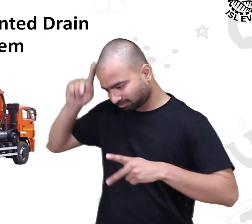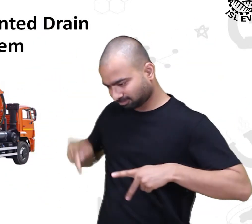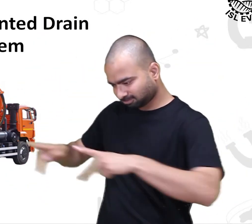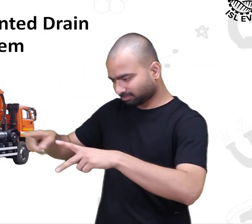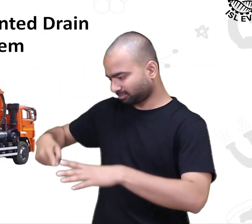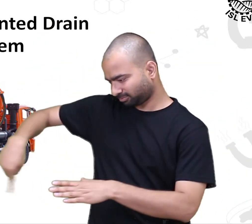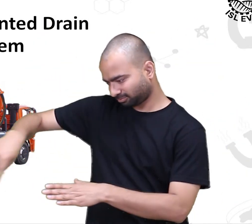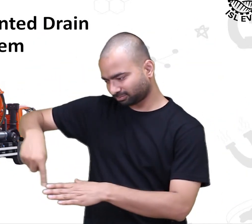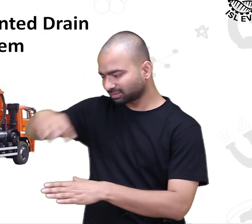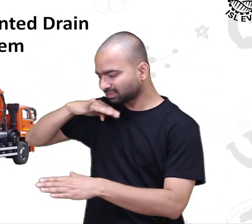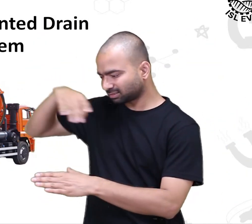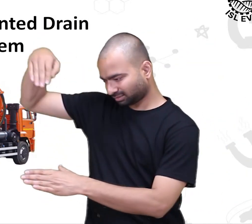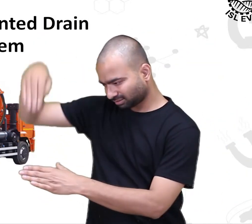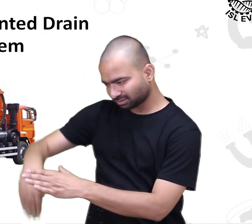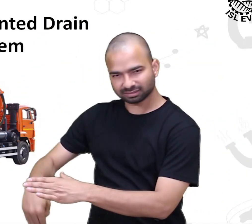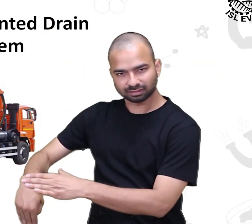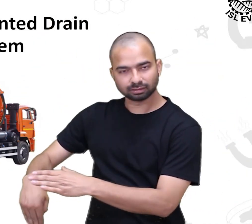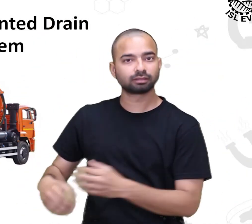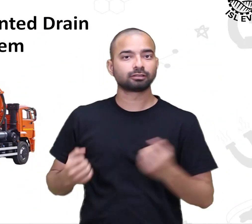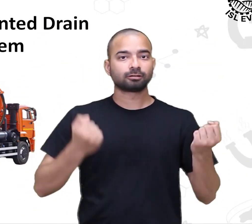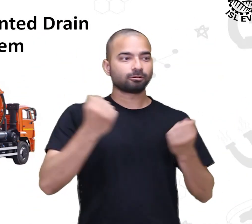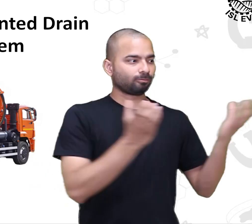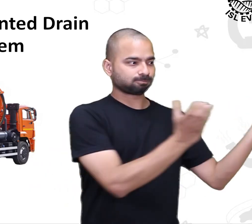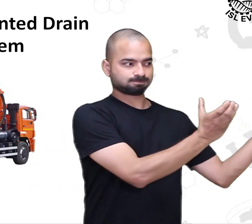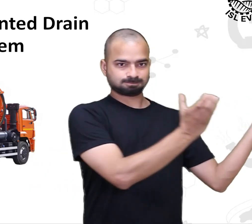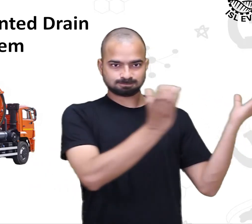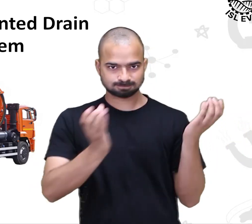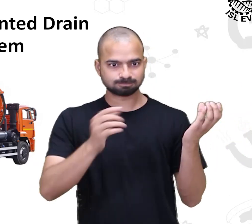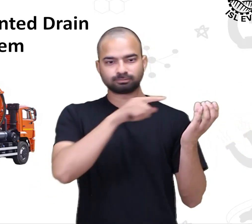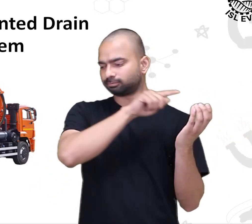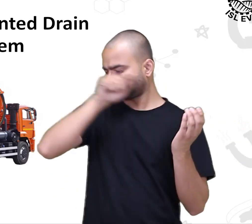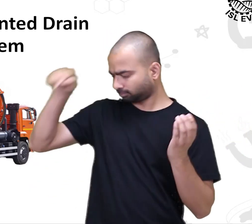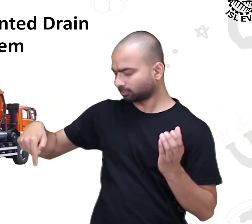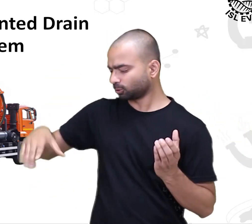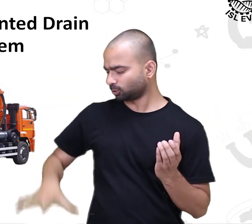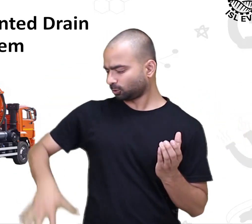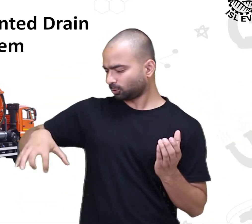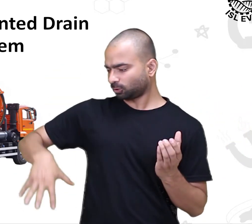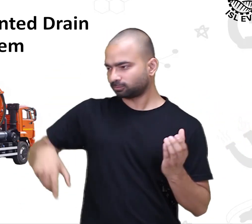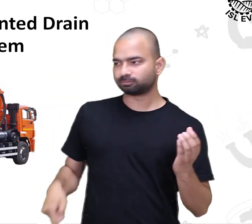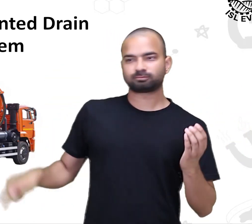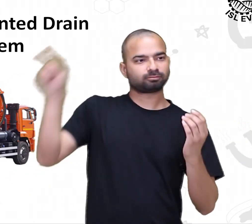Quiz on Vehicle Mounted Drain Cleaning System.